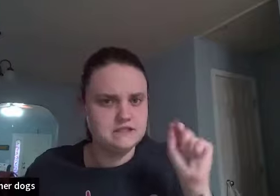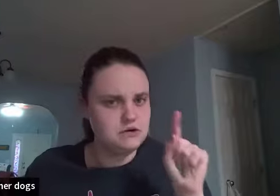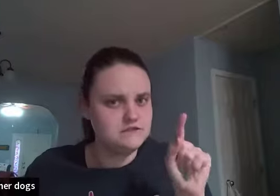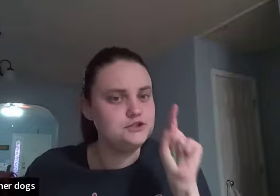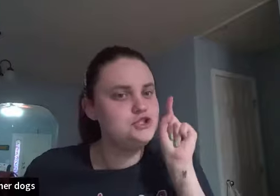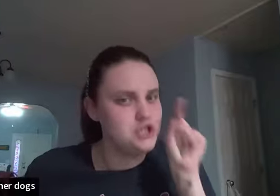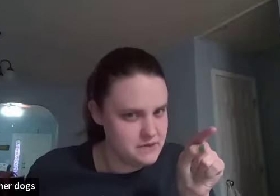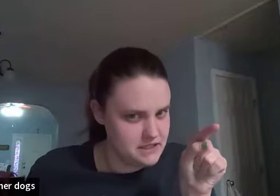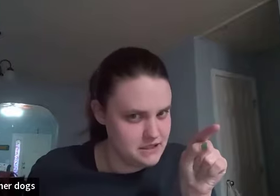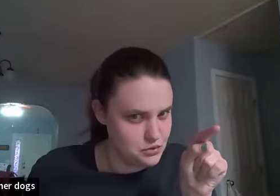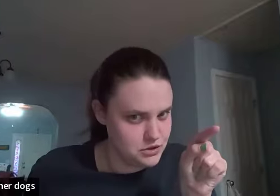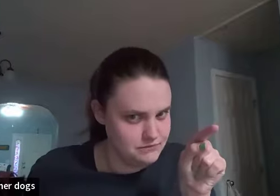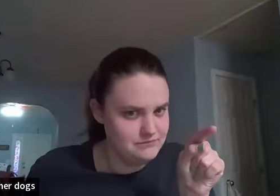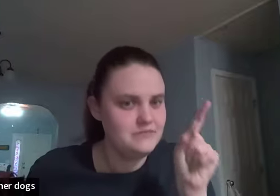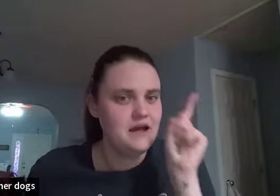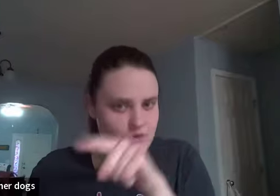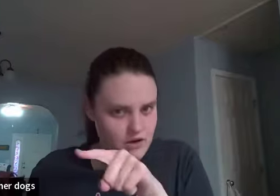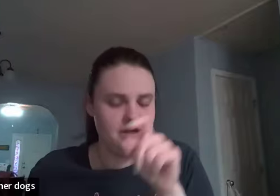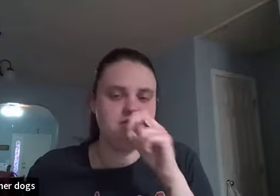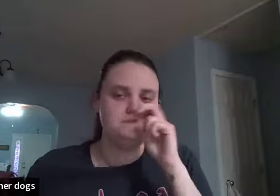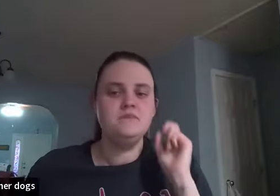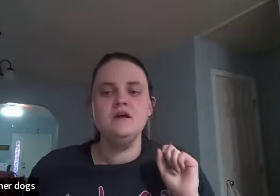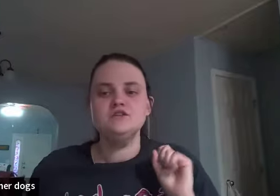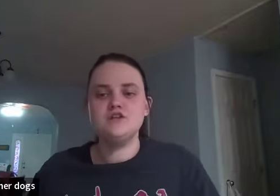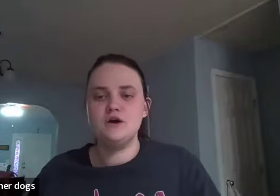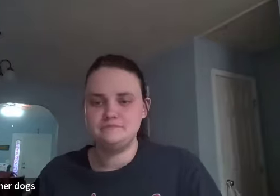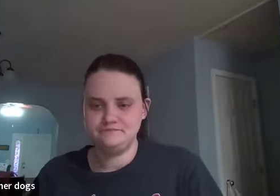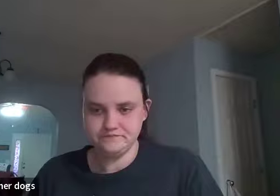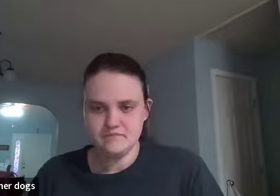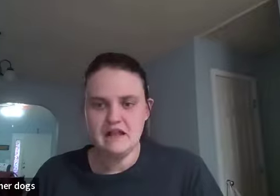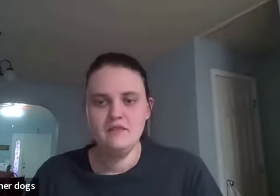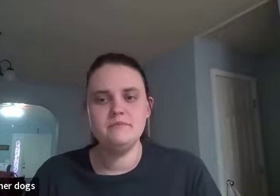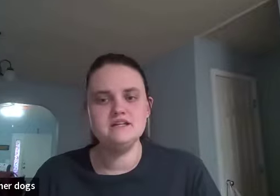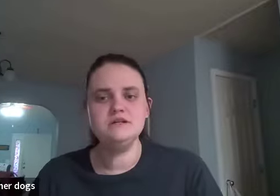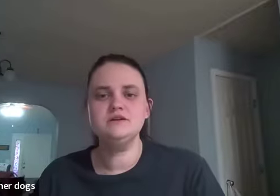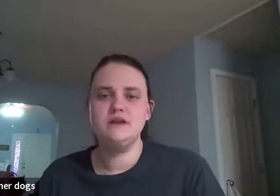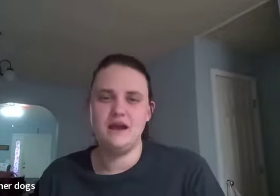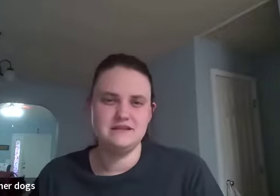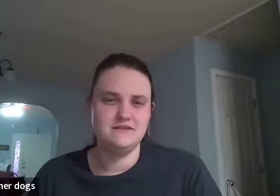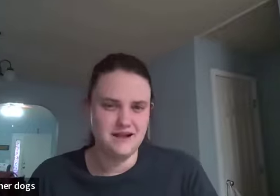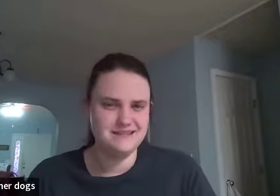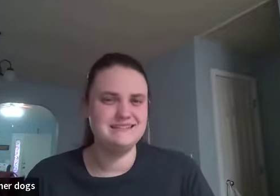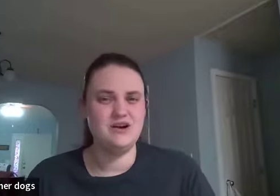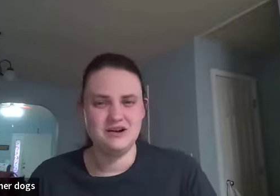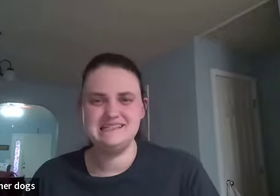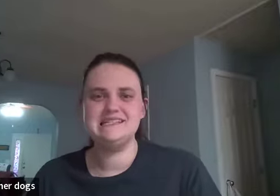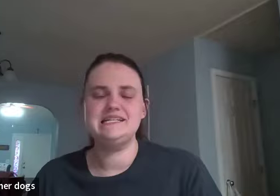Lacey's question first, just because it's shorter, and then we'll come back to yours. So the best way to learn outside of class is